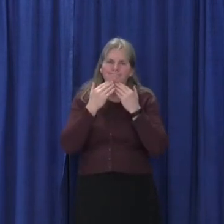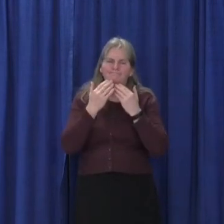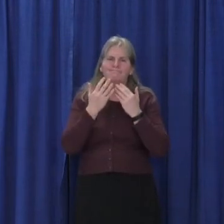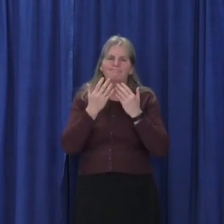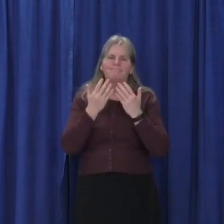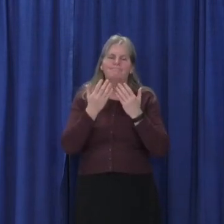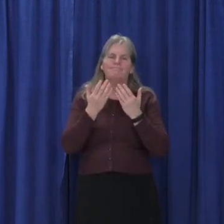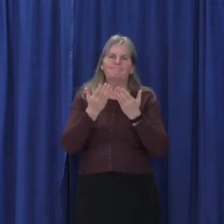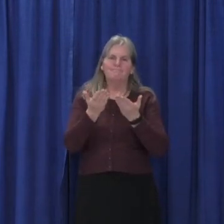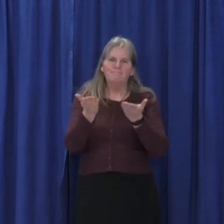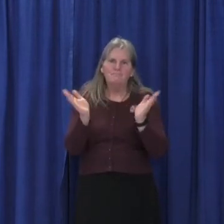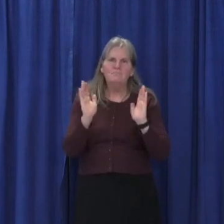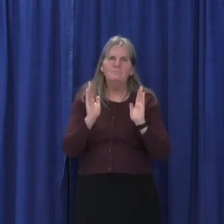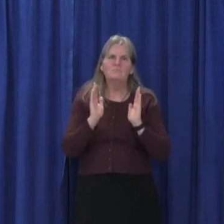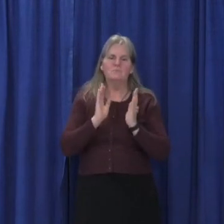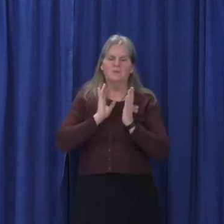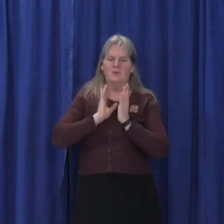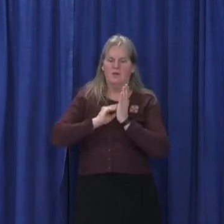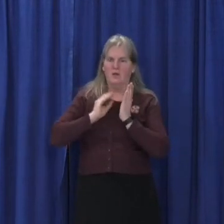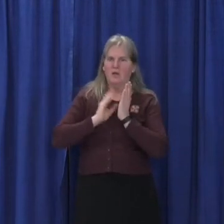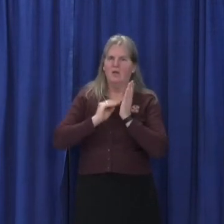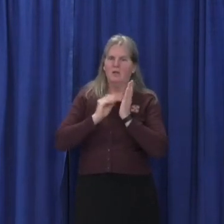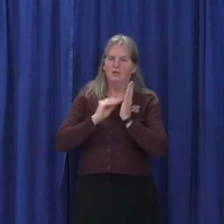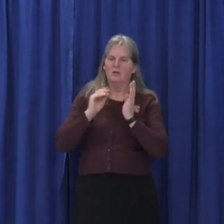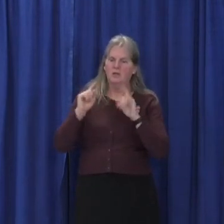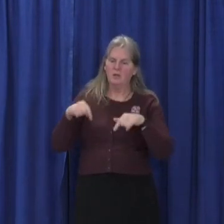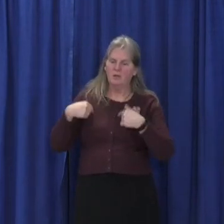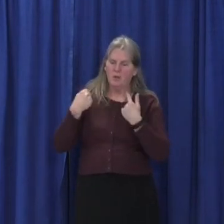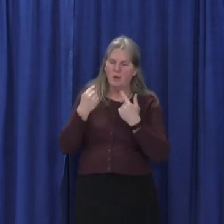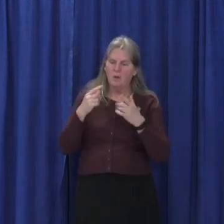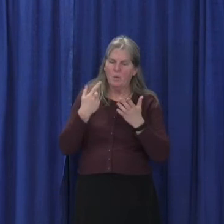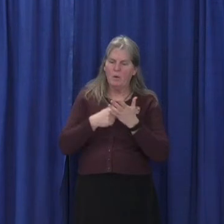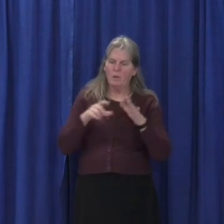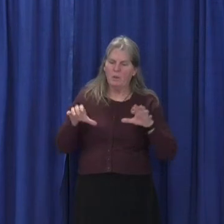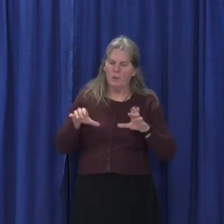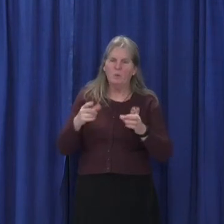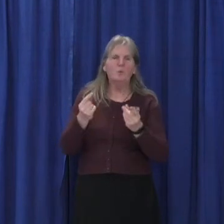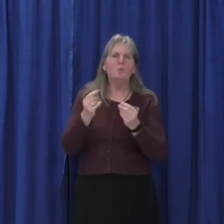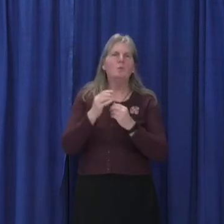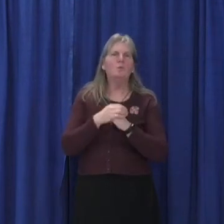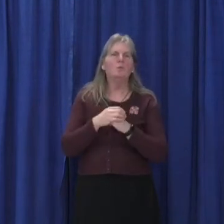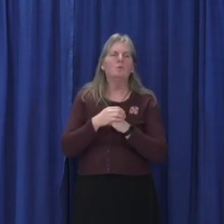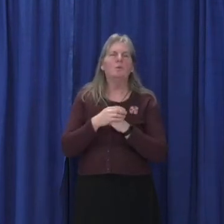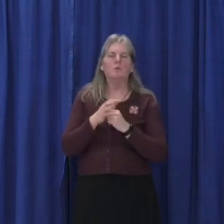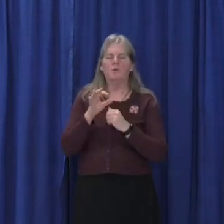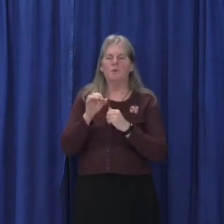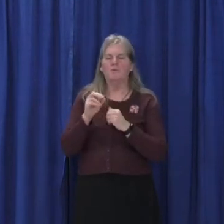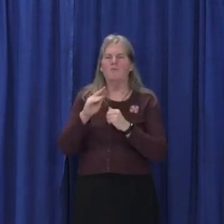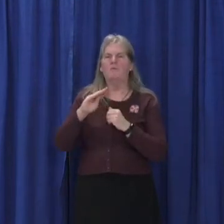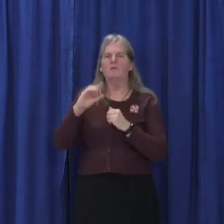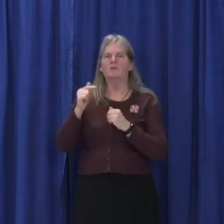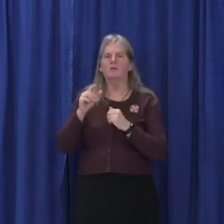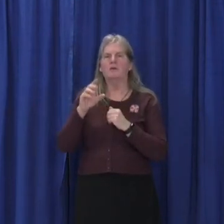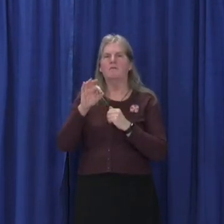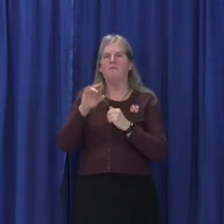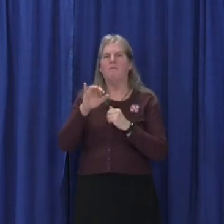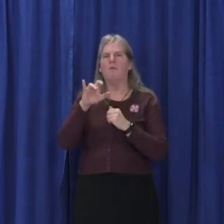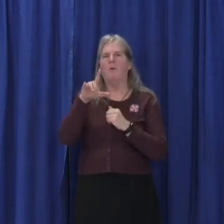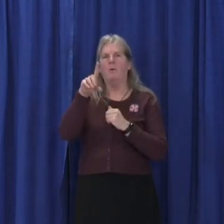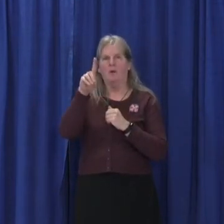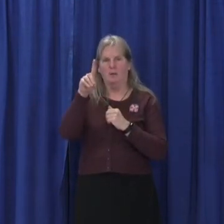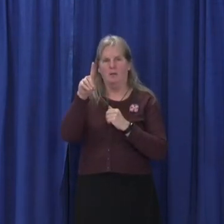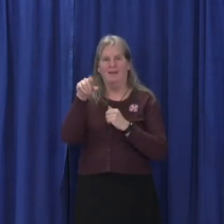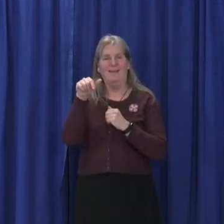how well we've learned through each one of the outbreaks. Forging Forward spoke about how we need to up